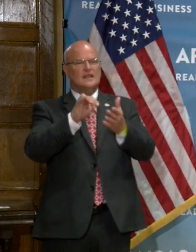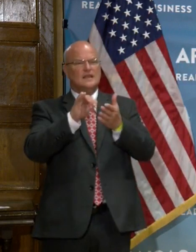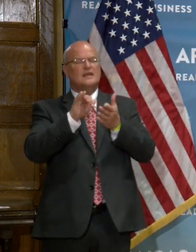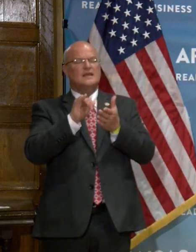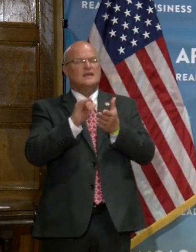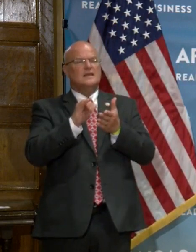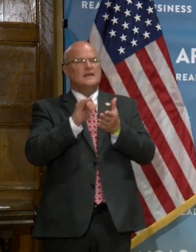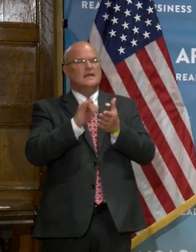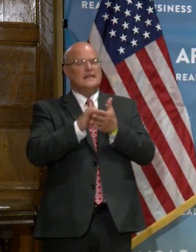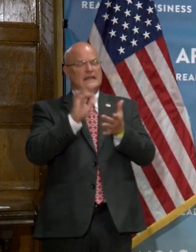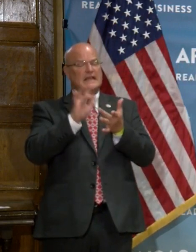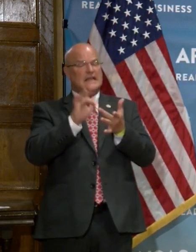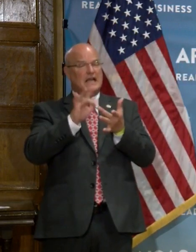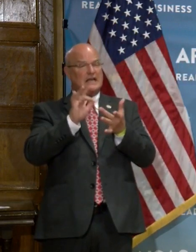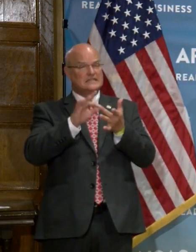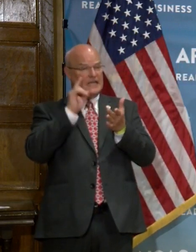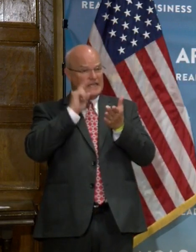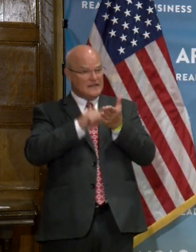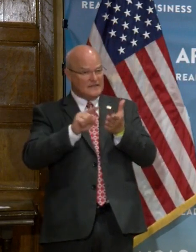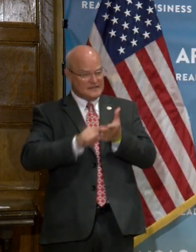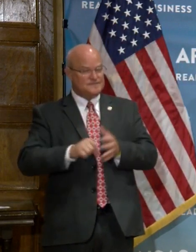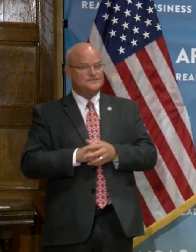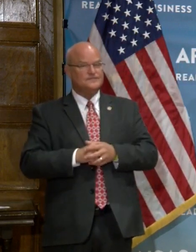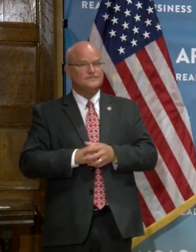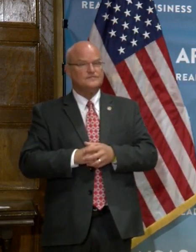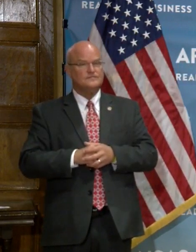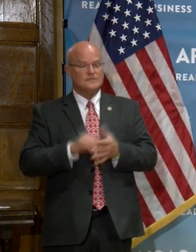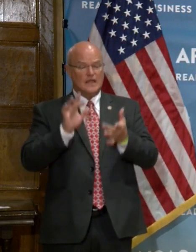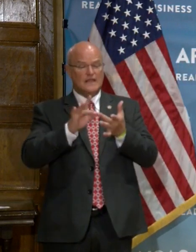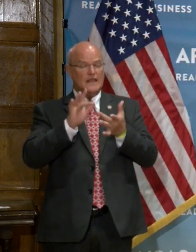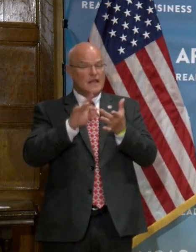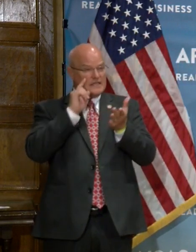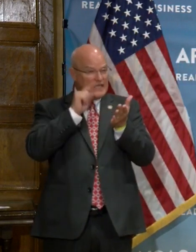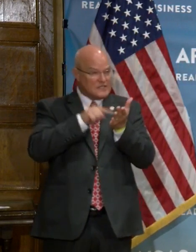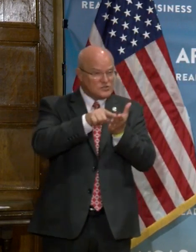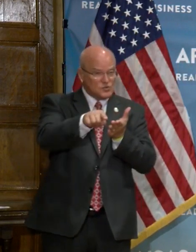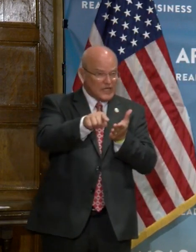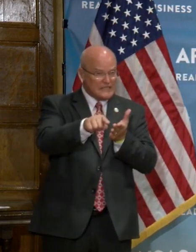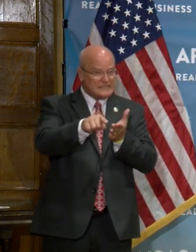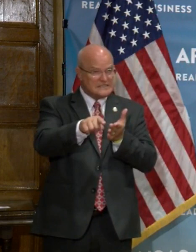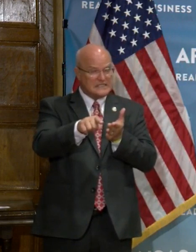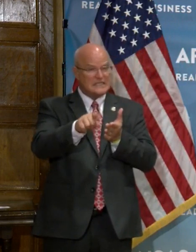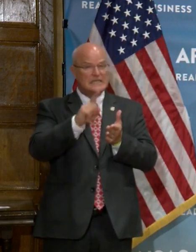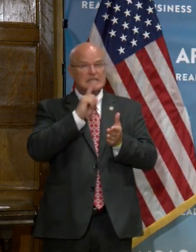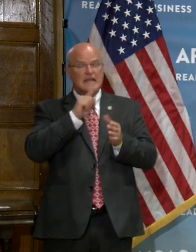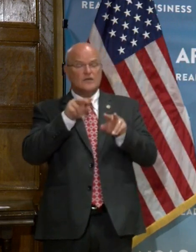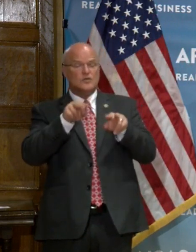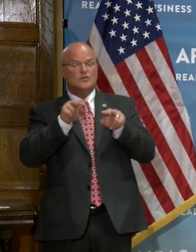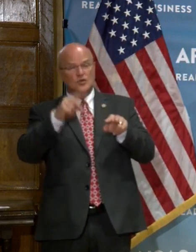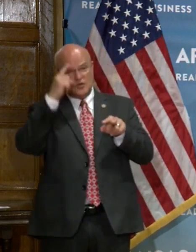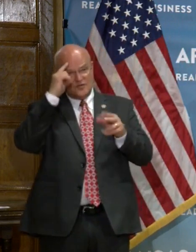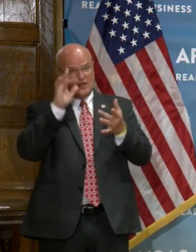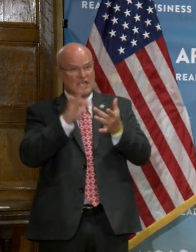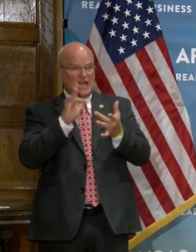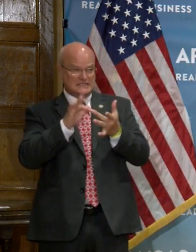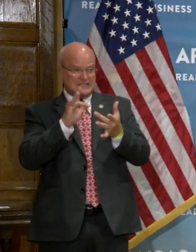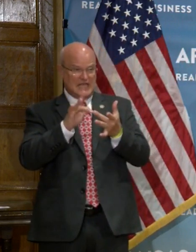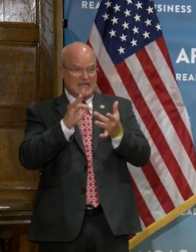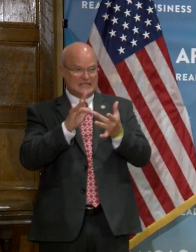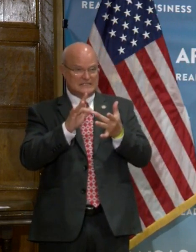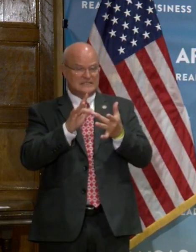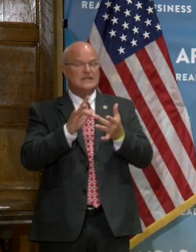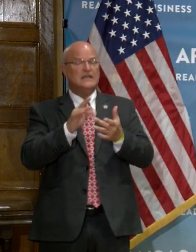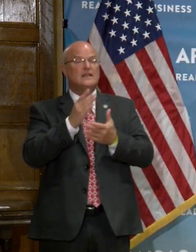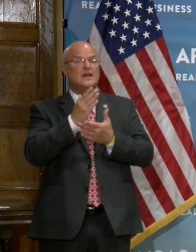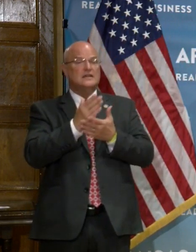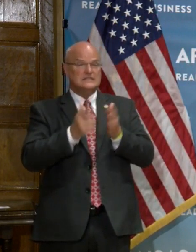The contact the contact tracing is actually looking for contacts, and there